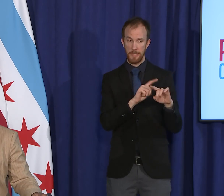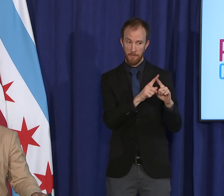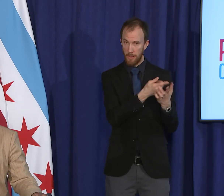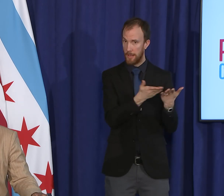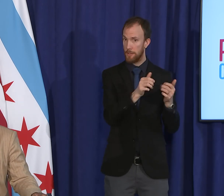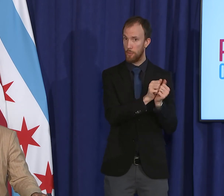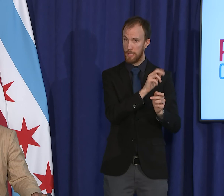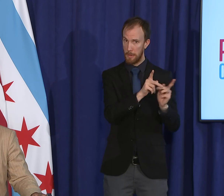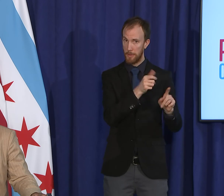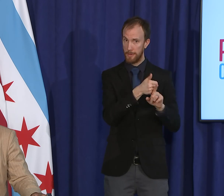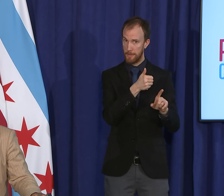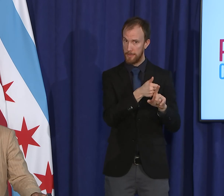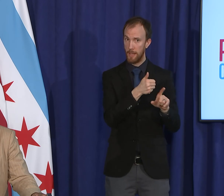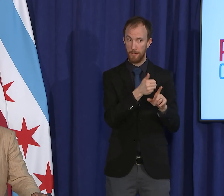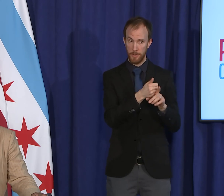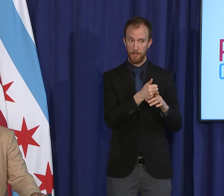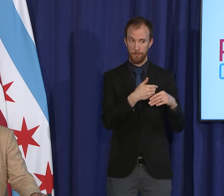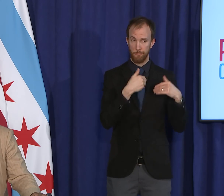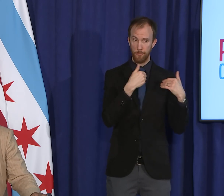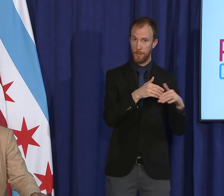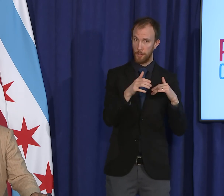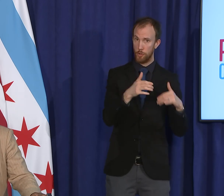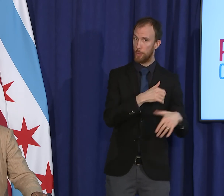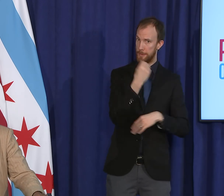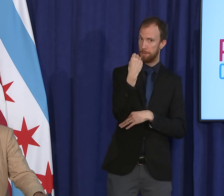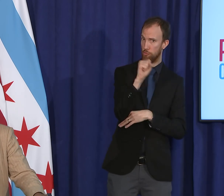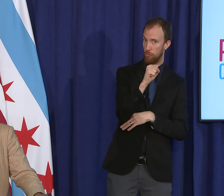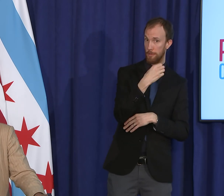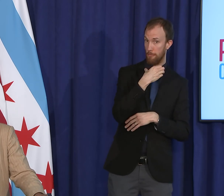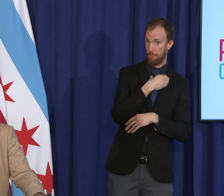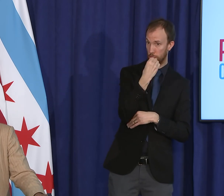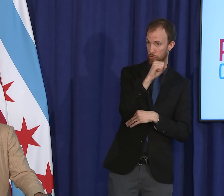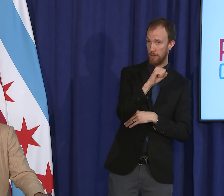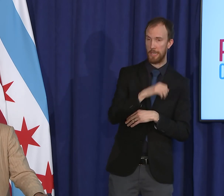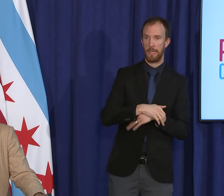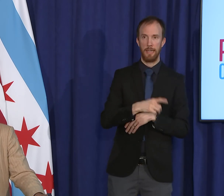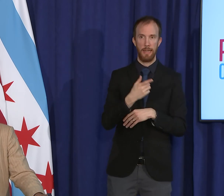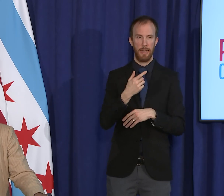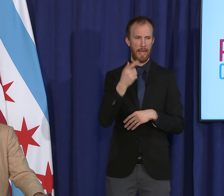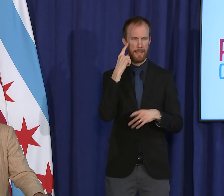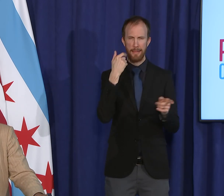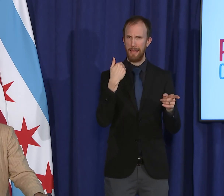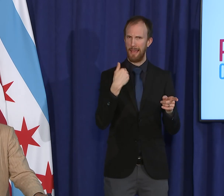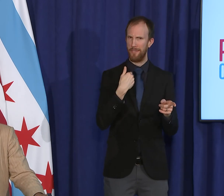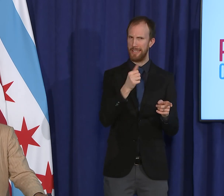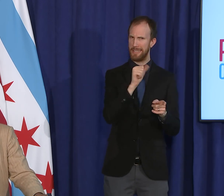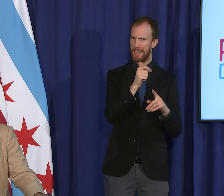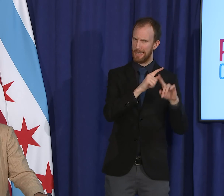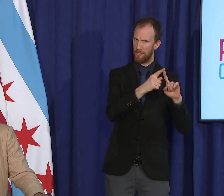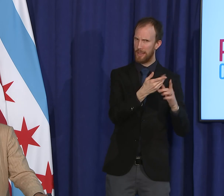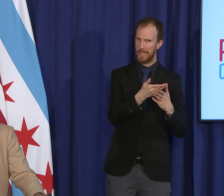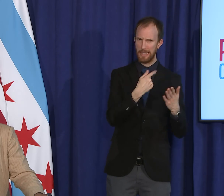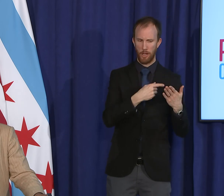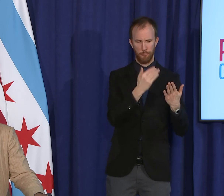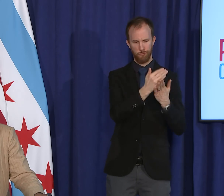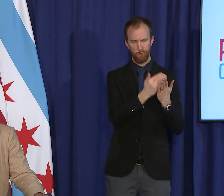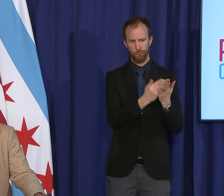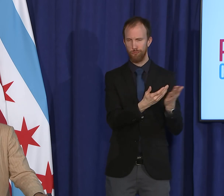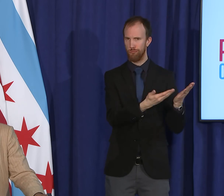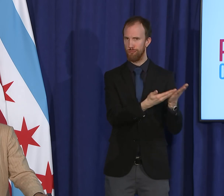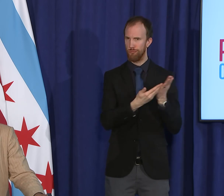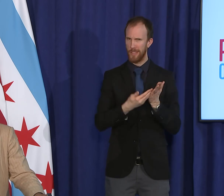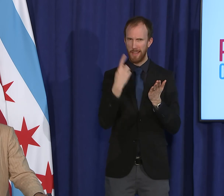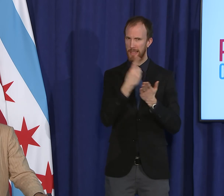sent them a letter directly addressing, I think they had 10 points last week. We are engaged with the US